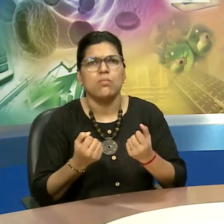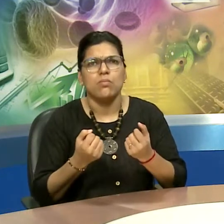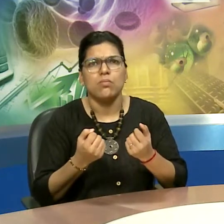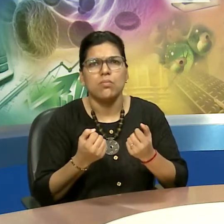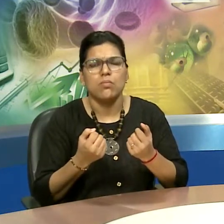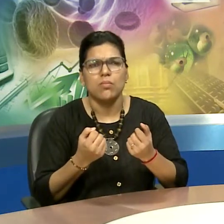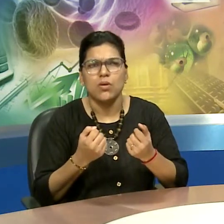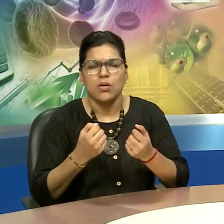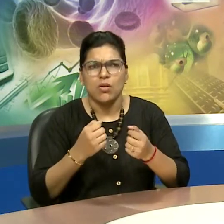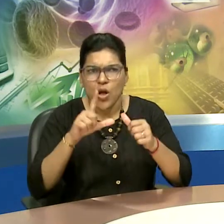that the